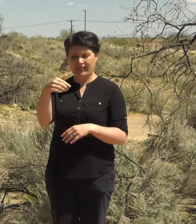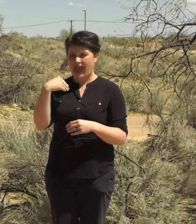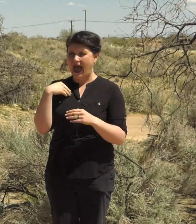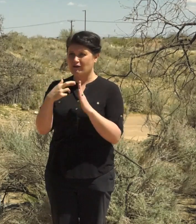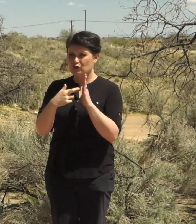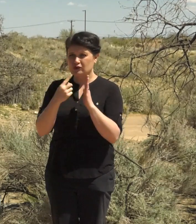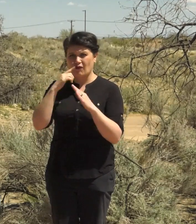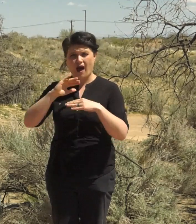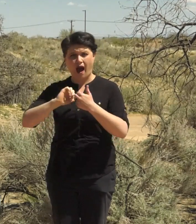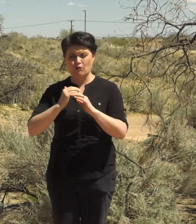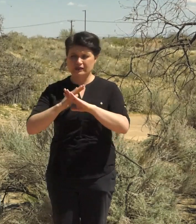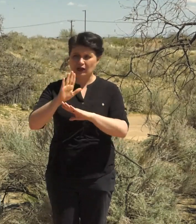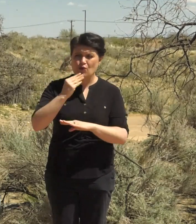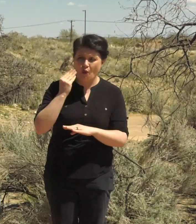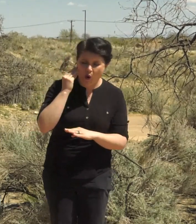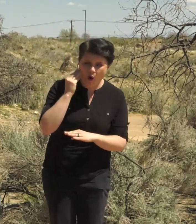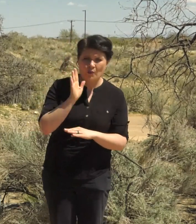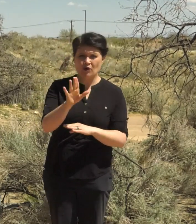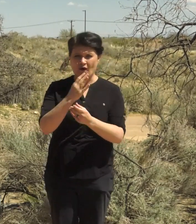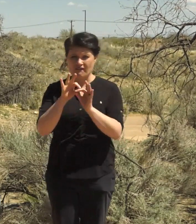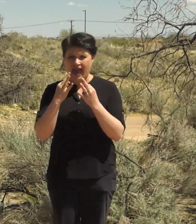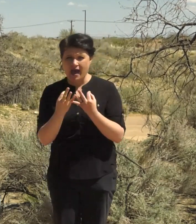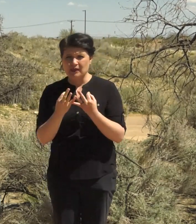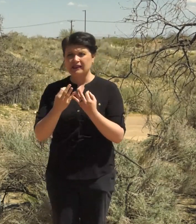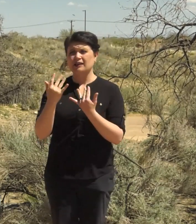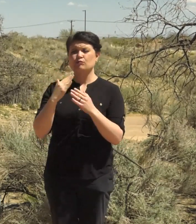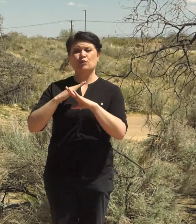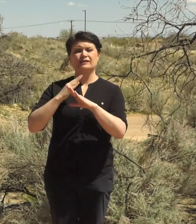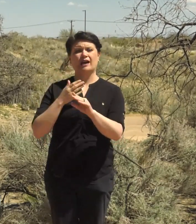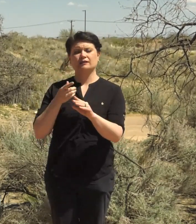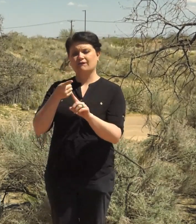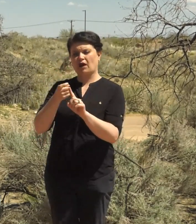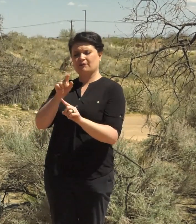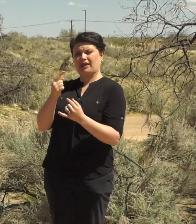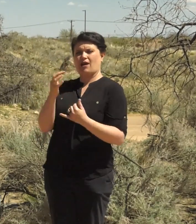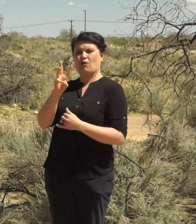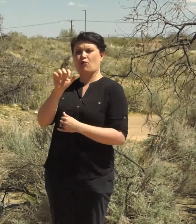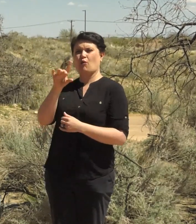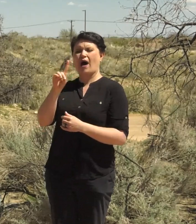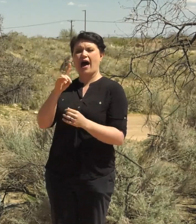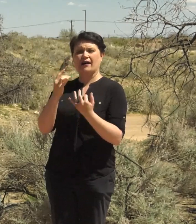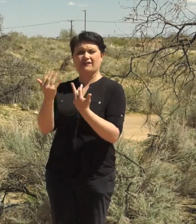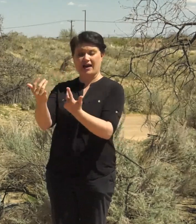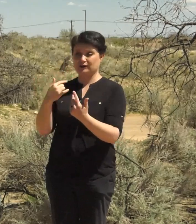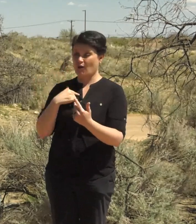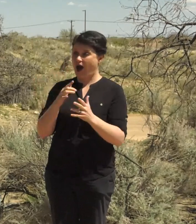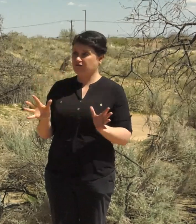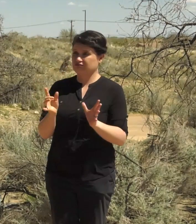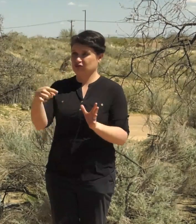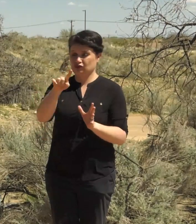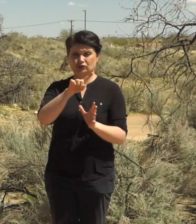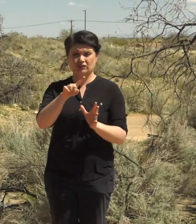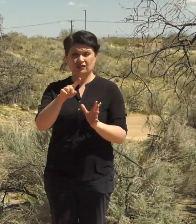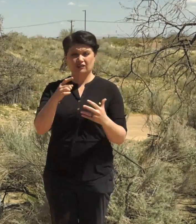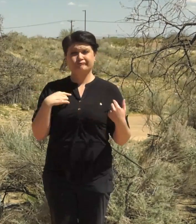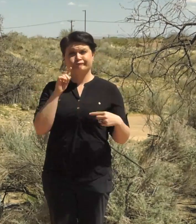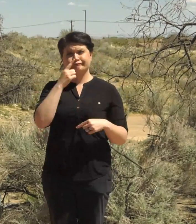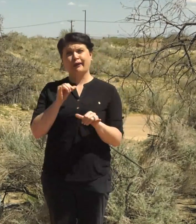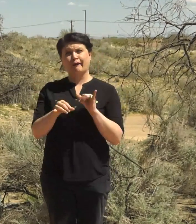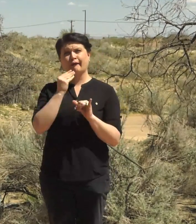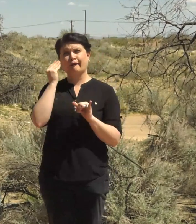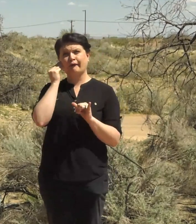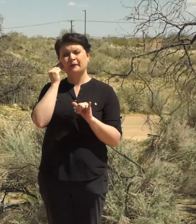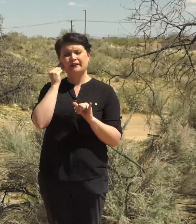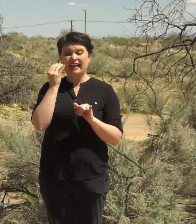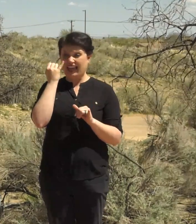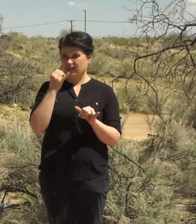your home and your family from wildfire. So I encourage all of you residents in and around the foothills